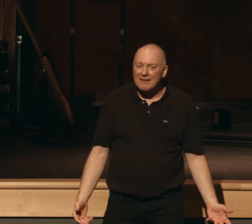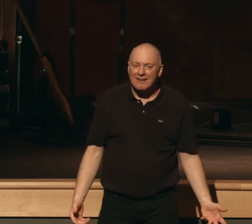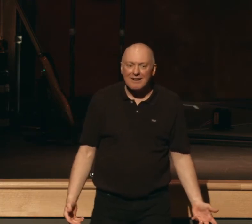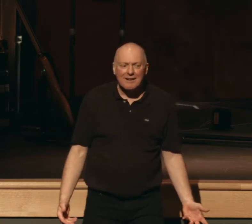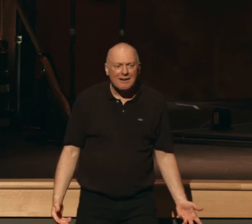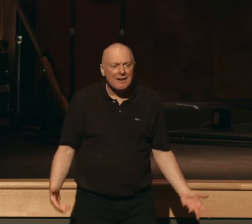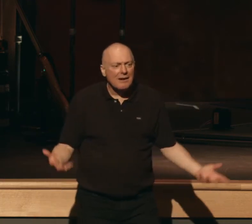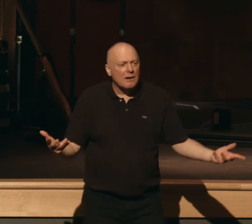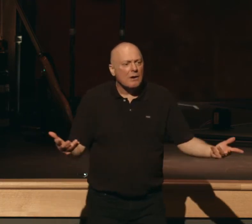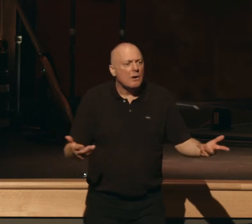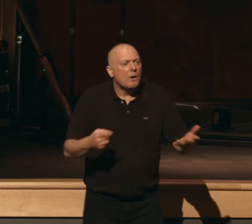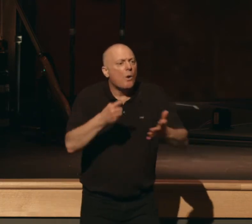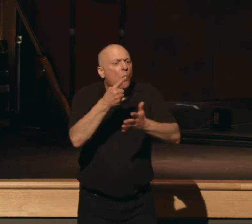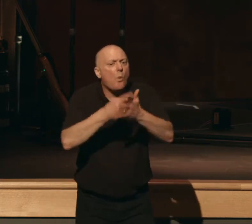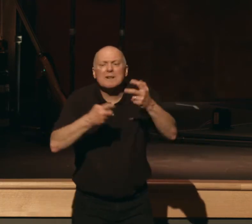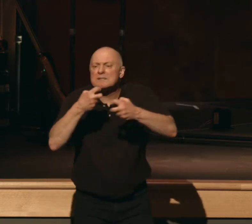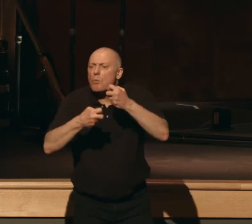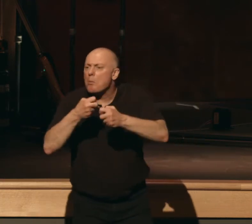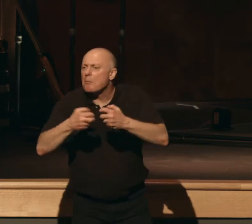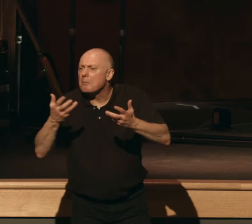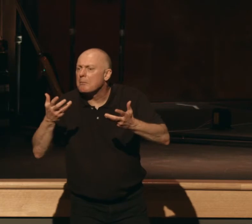And so what might the problem be?